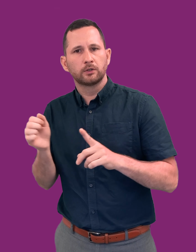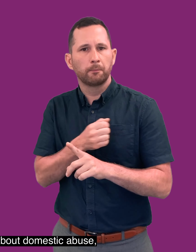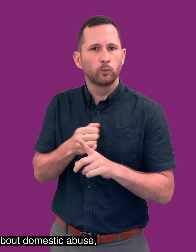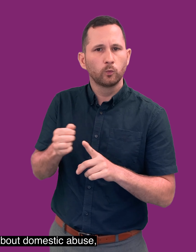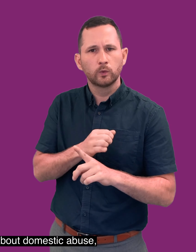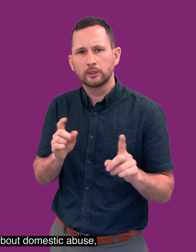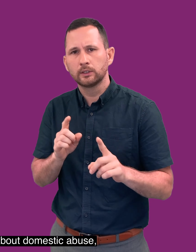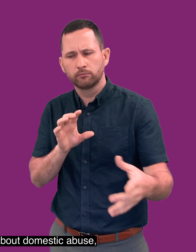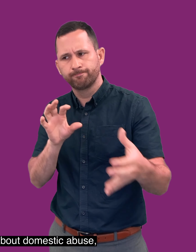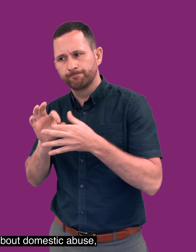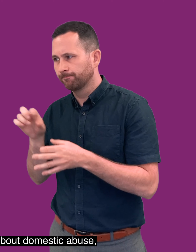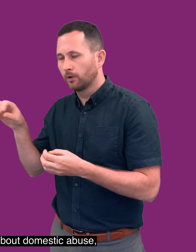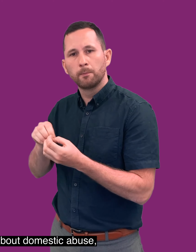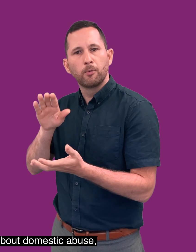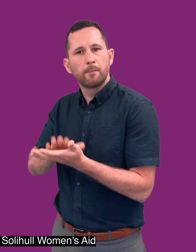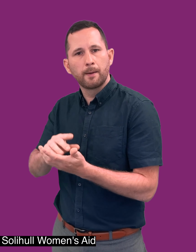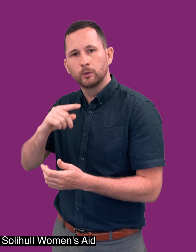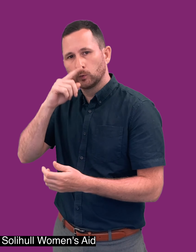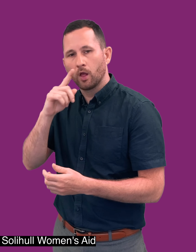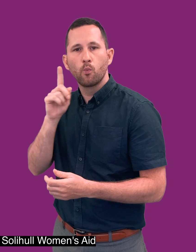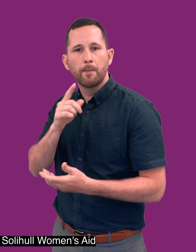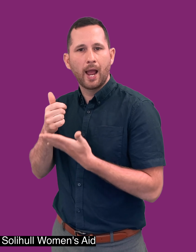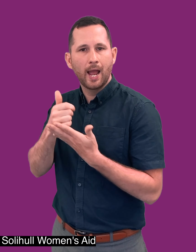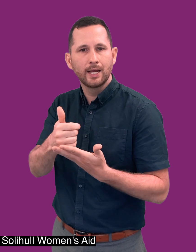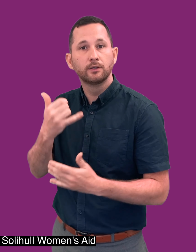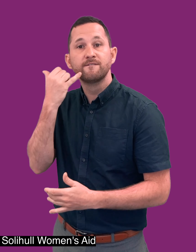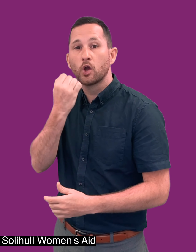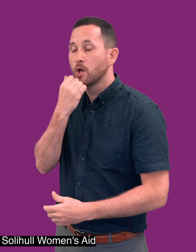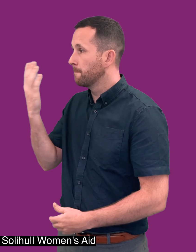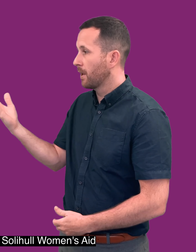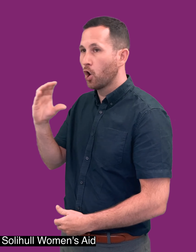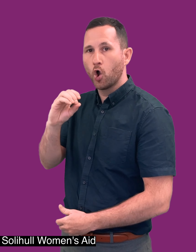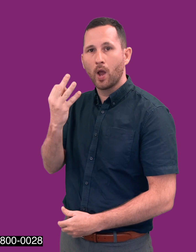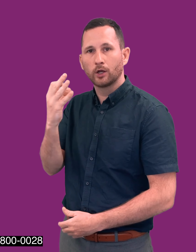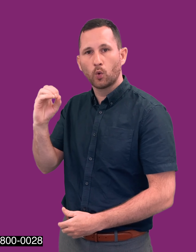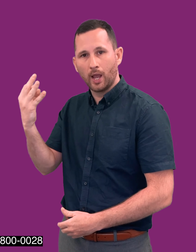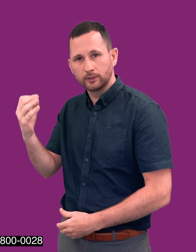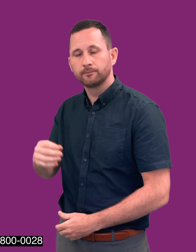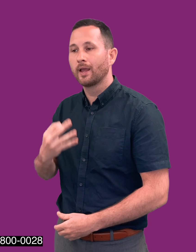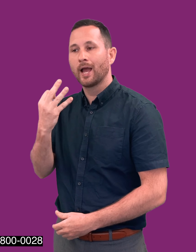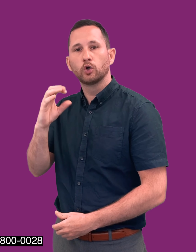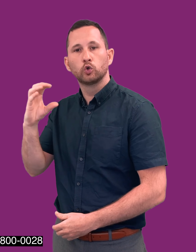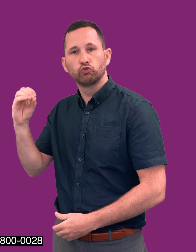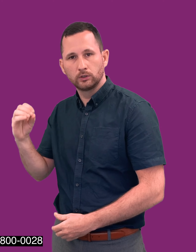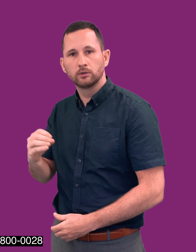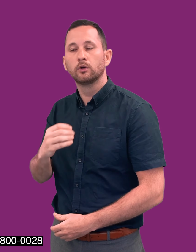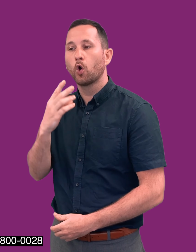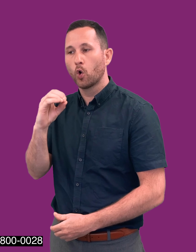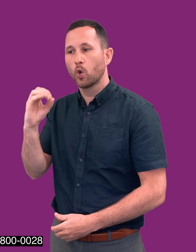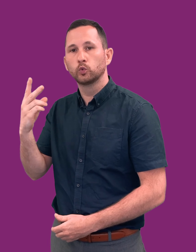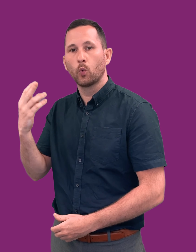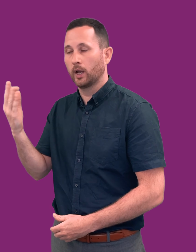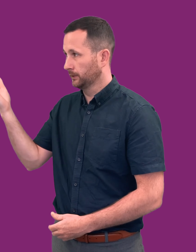If you're concerned about domestic abuse, call Birmingham and Solihull Women's Aid on 0808 800